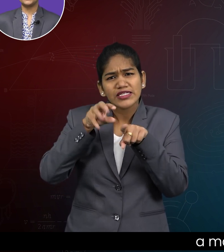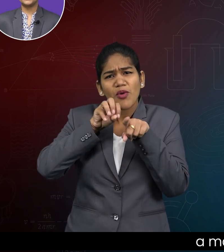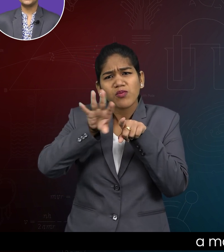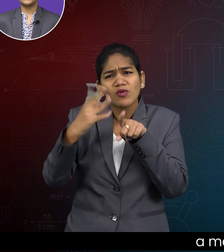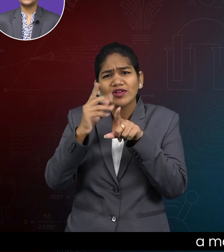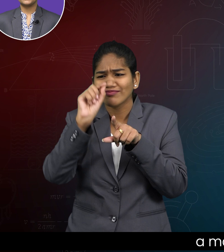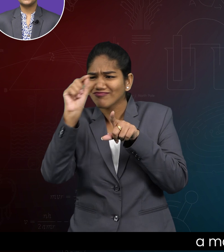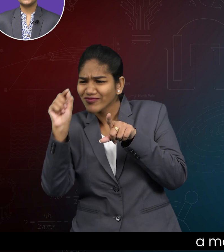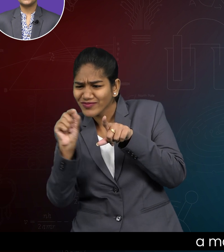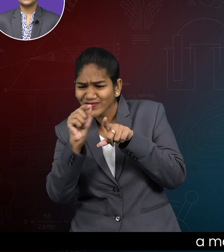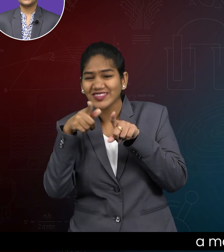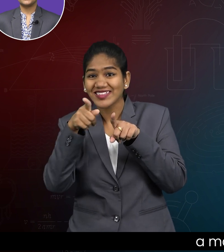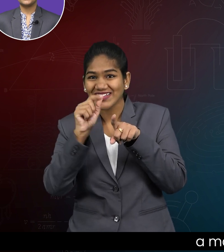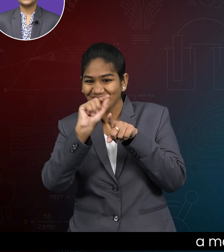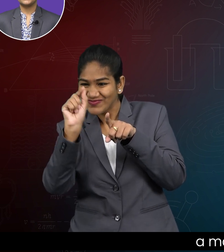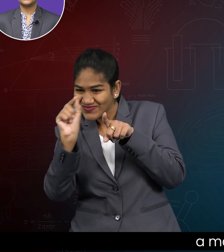field.